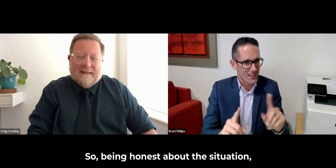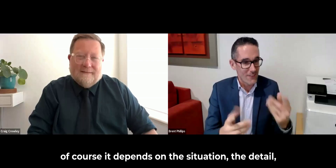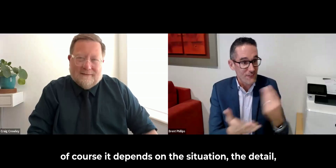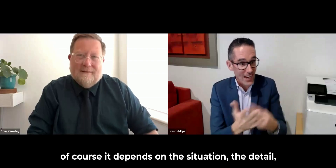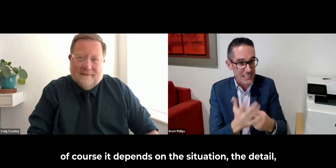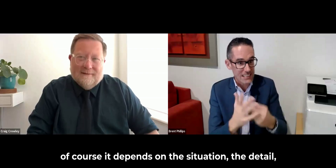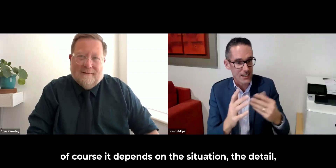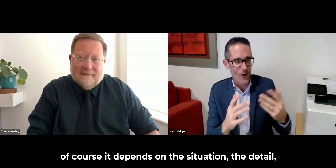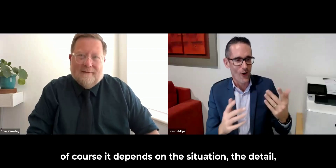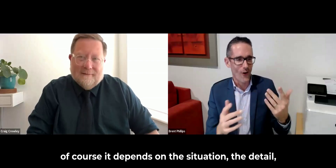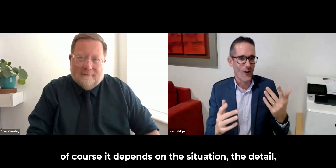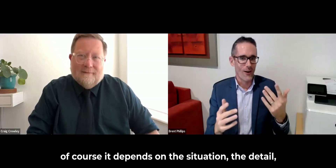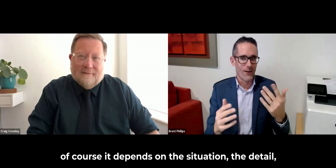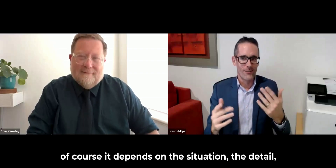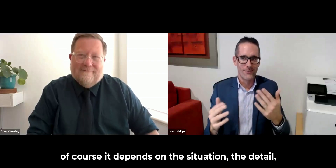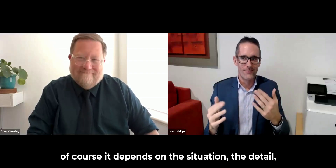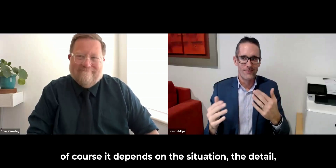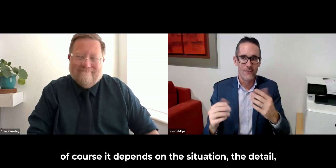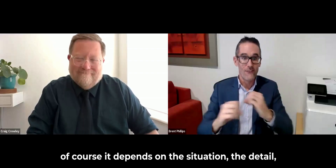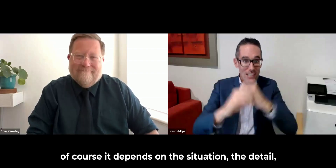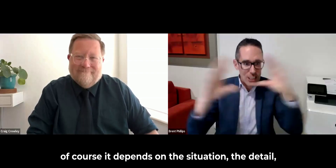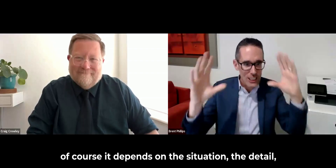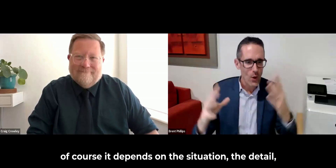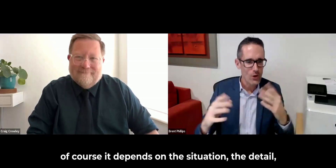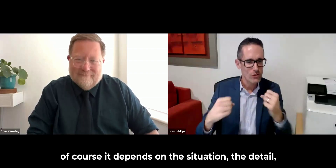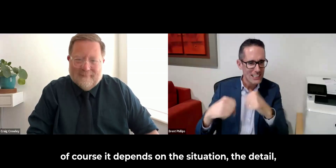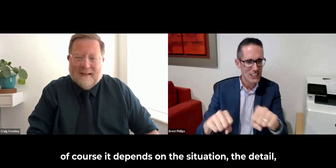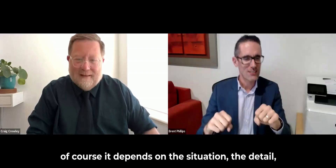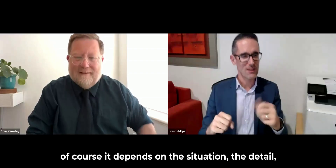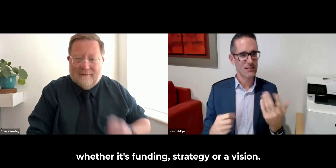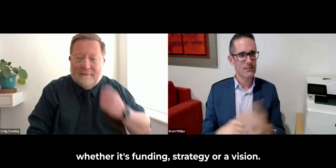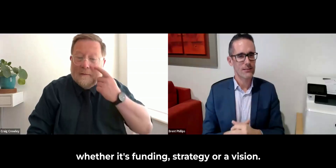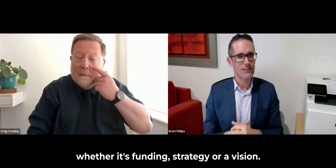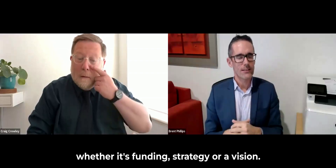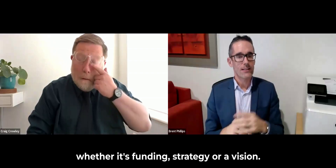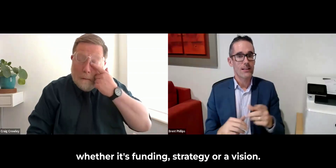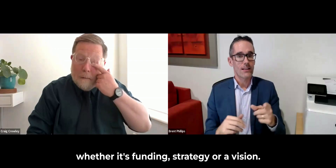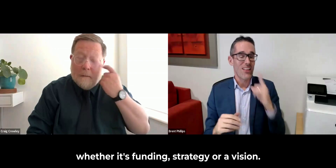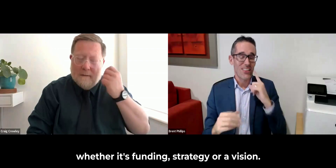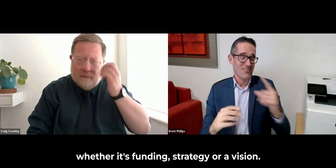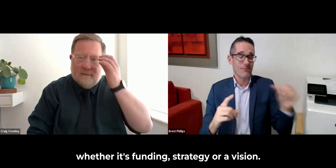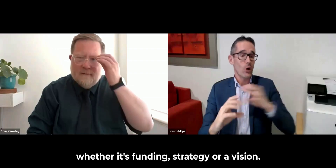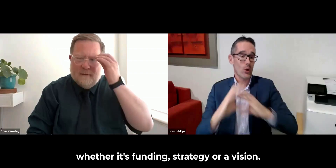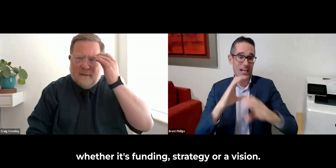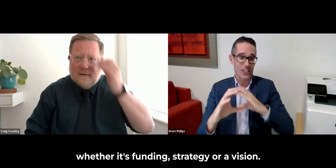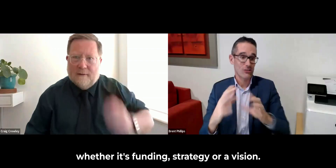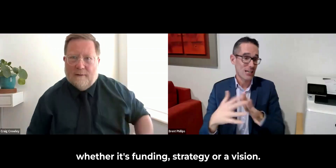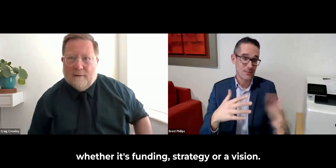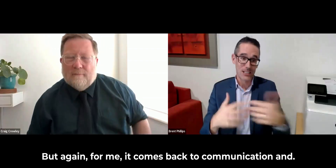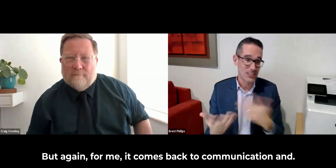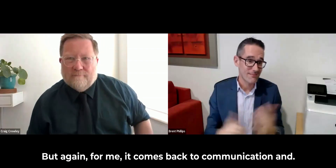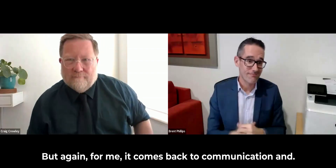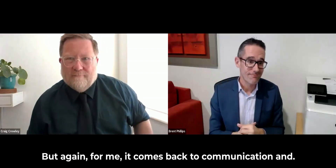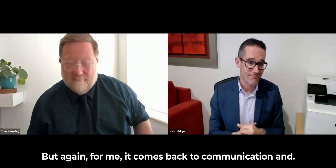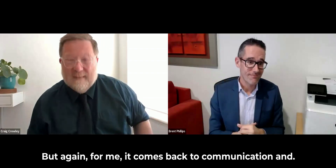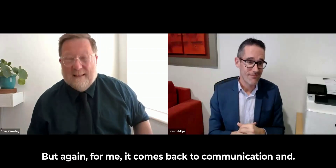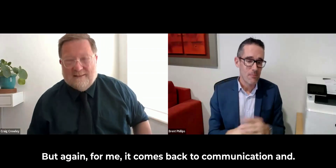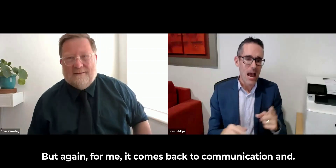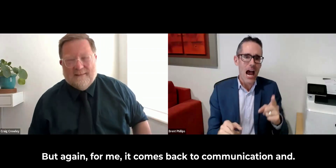situation, of course, it depends on the situation, the detail, whether it's funding, strategy, or a vision. But again, for me, it comes